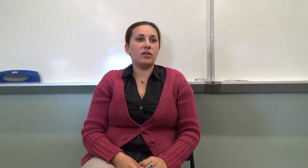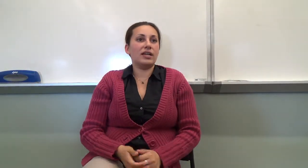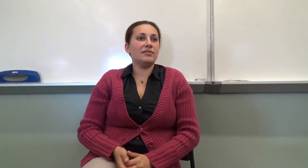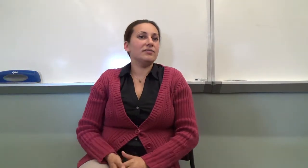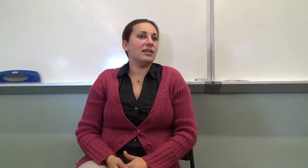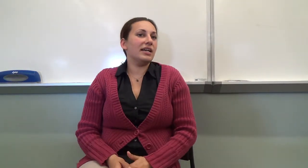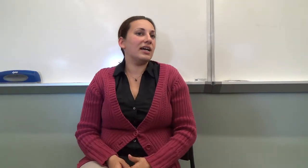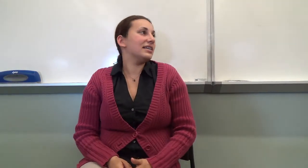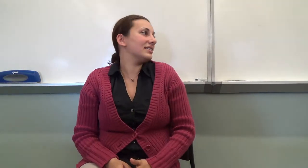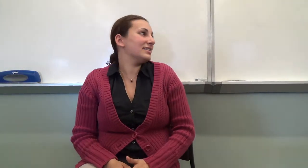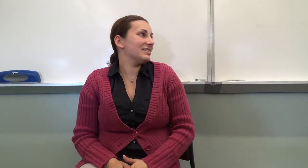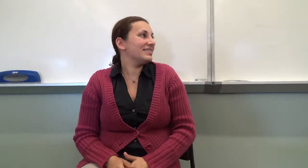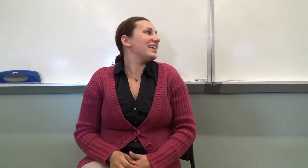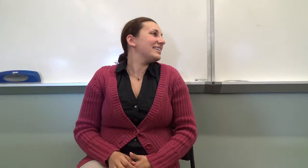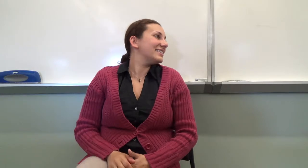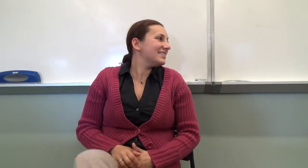Okay, I Different got it. directions. Thank you. Yeah.